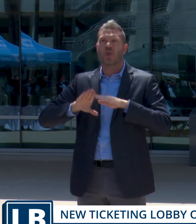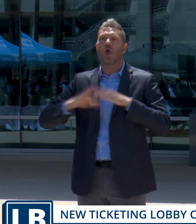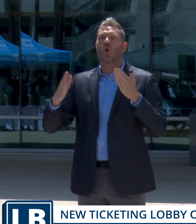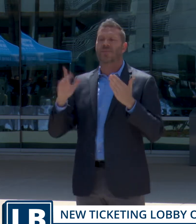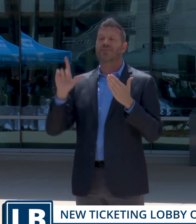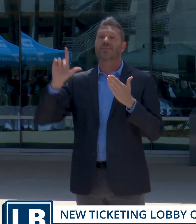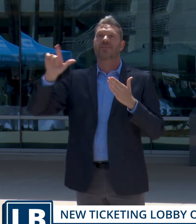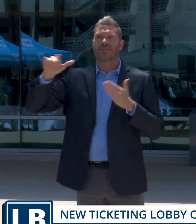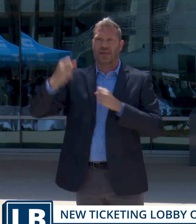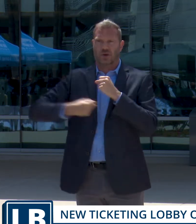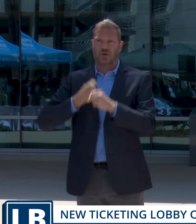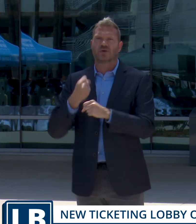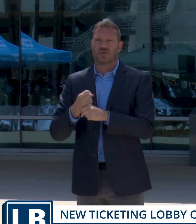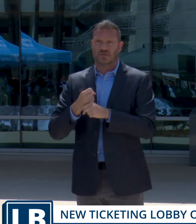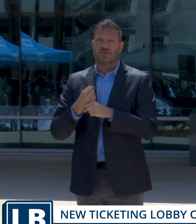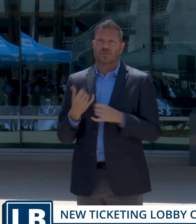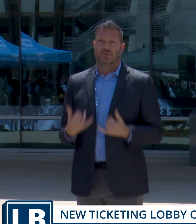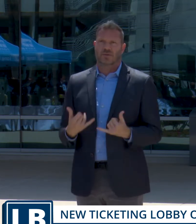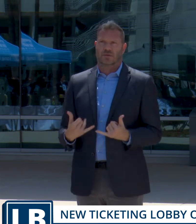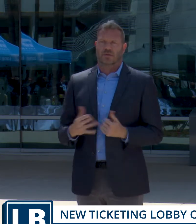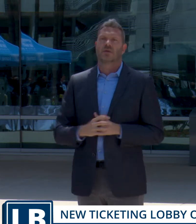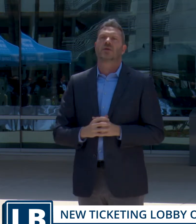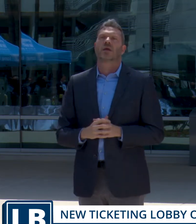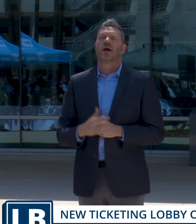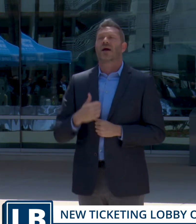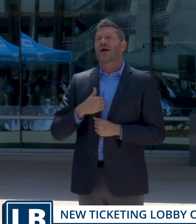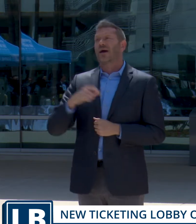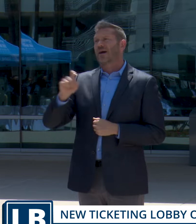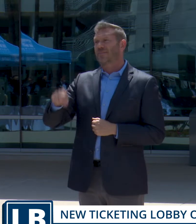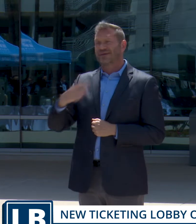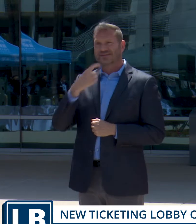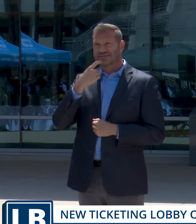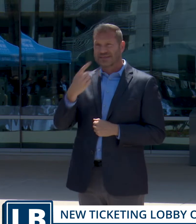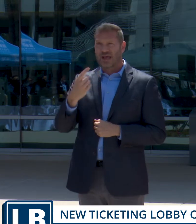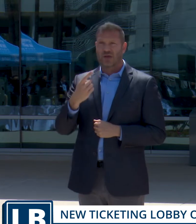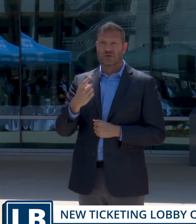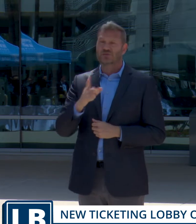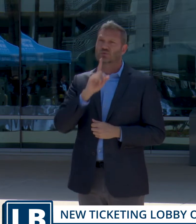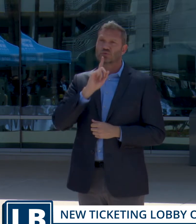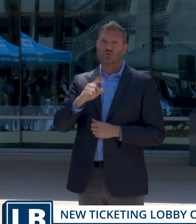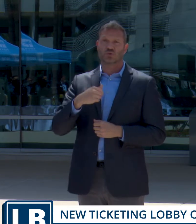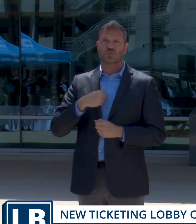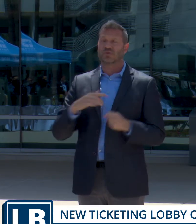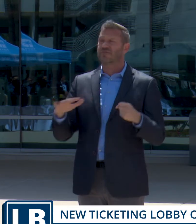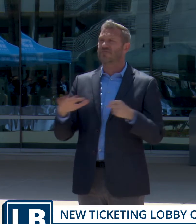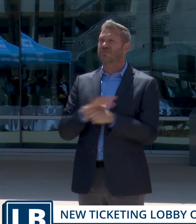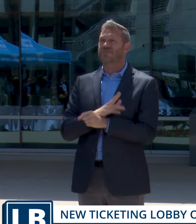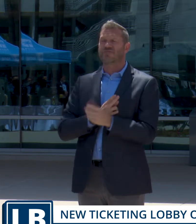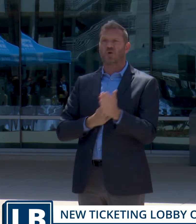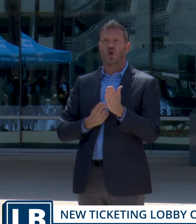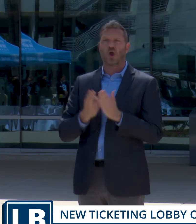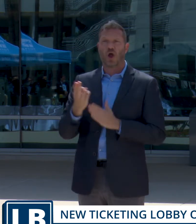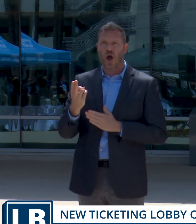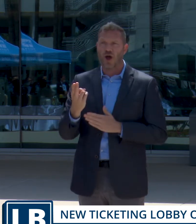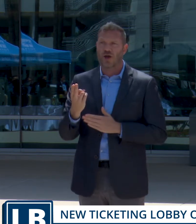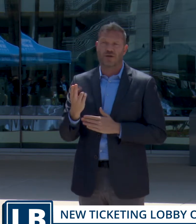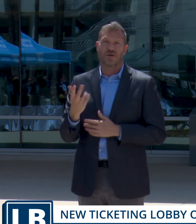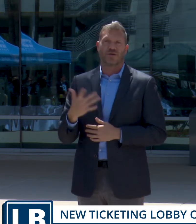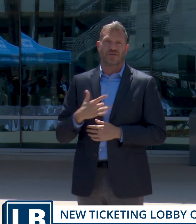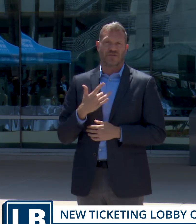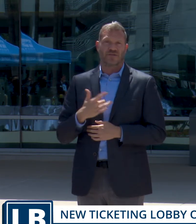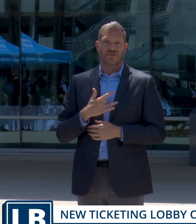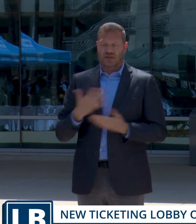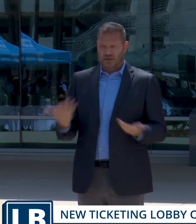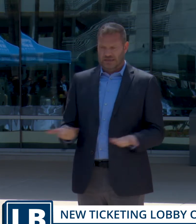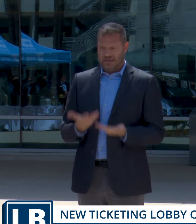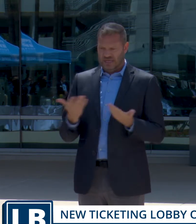year. I must say I am completely honored to steward the rich legacy of